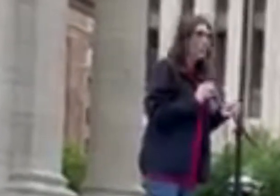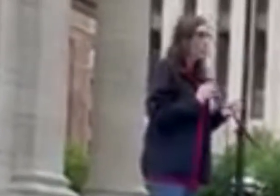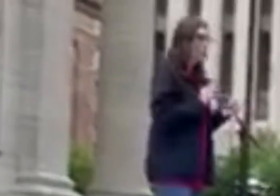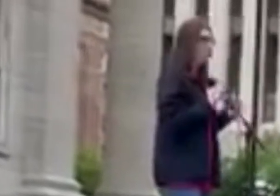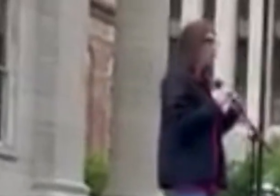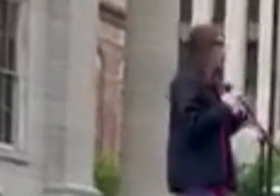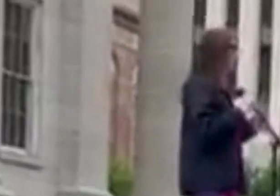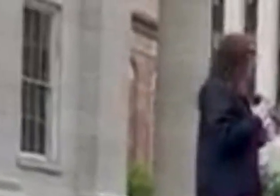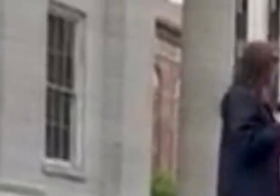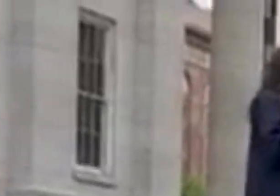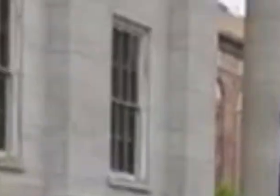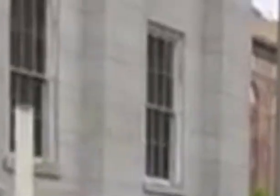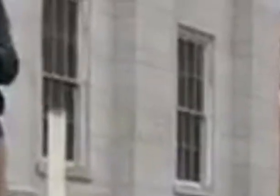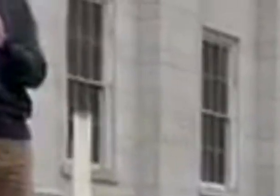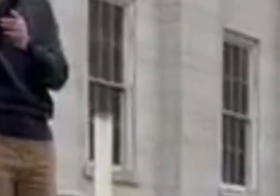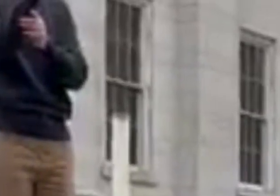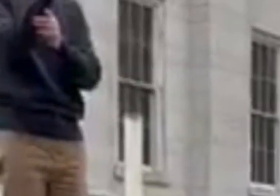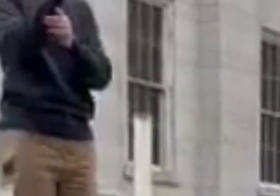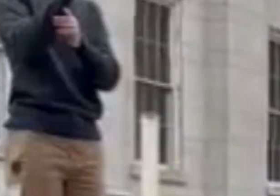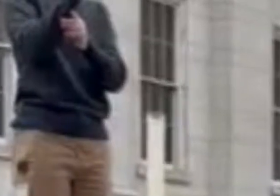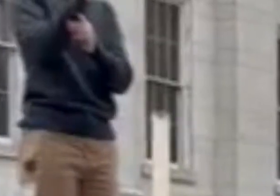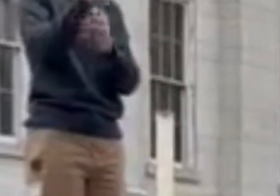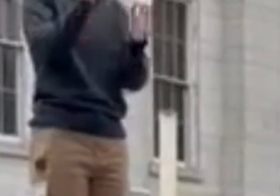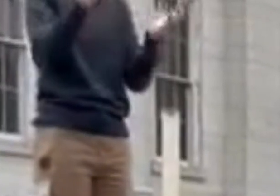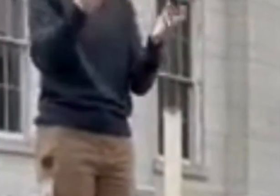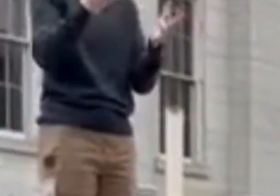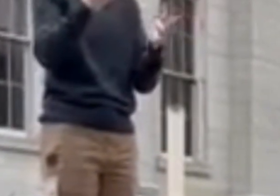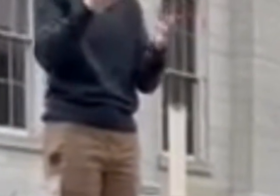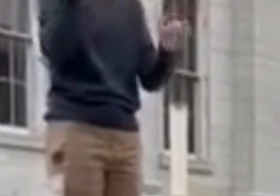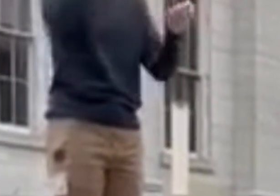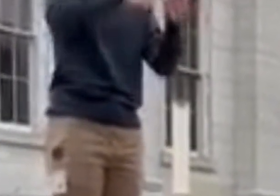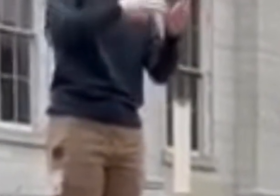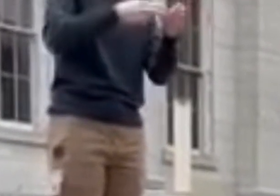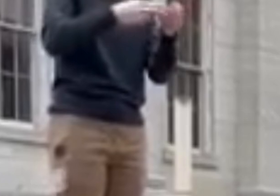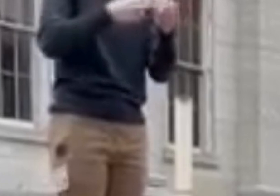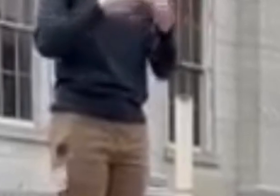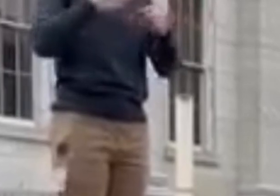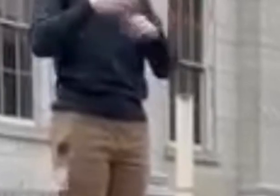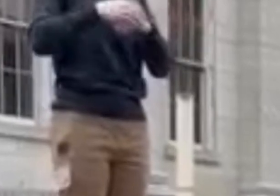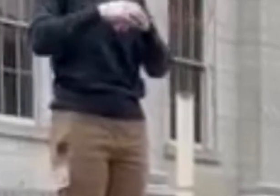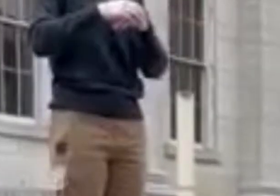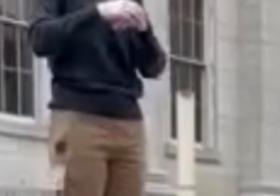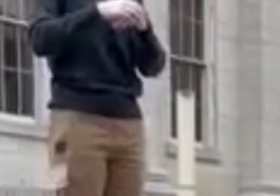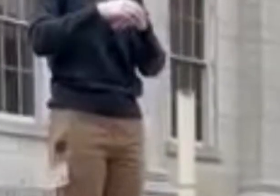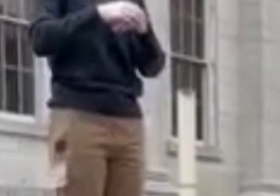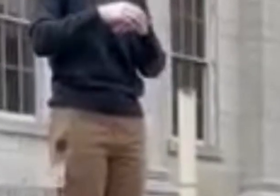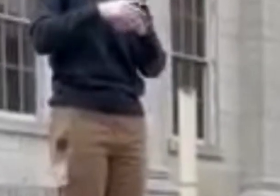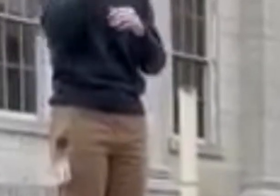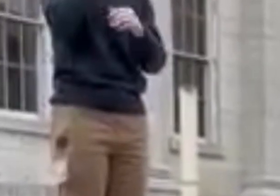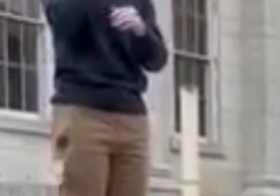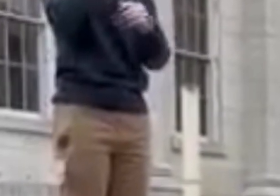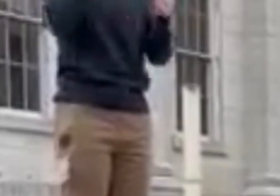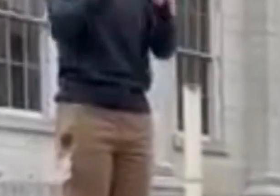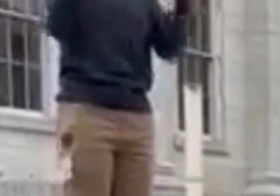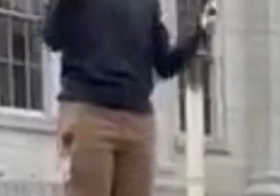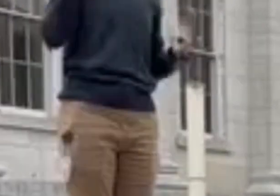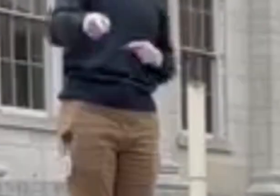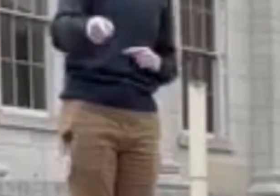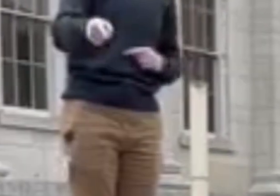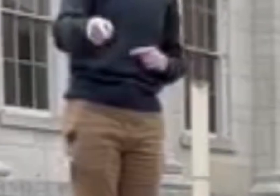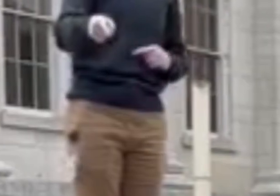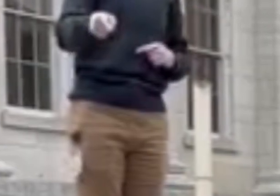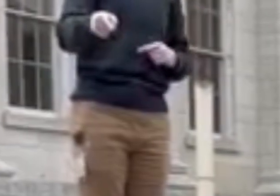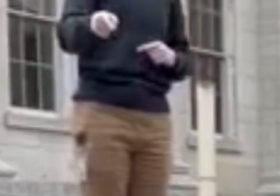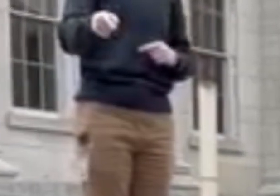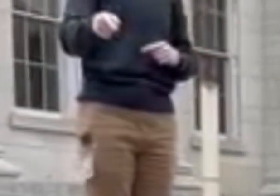Ohio. Nobody wanted to do it. So finally, when I decided that if I was going to ask who's going to run against her, the correct place